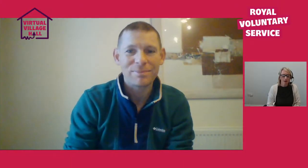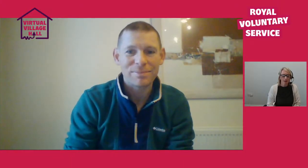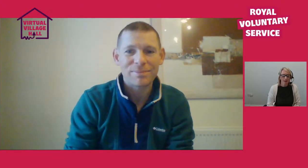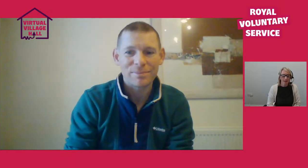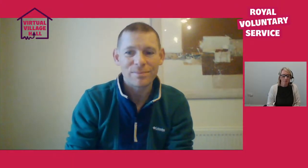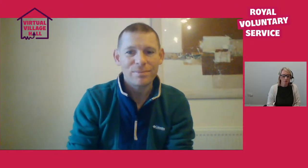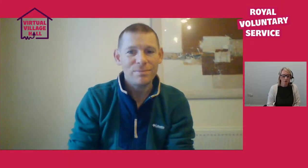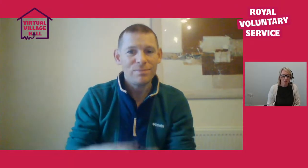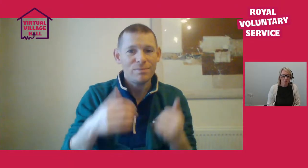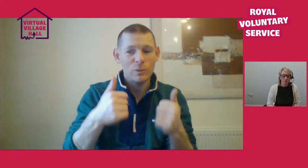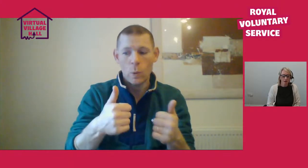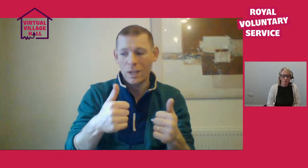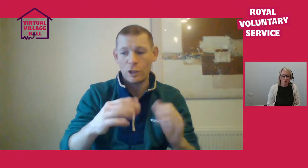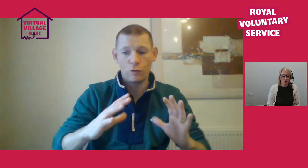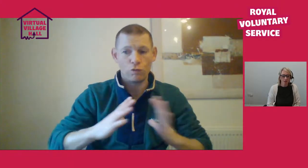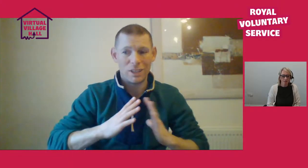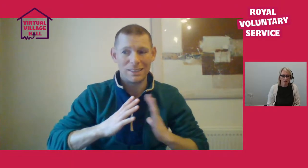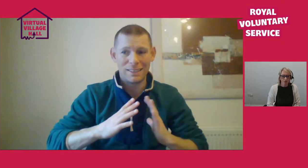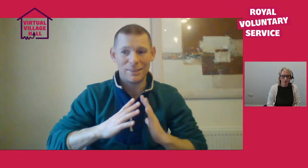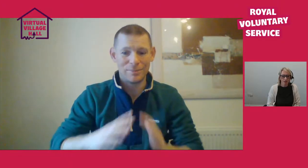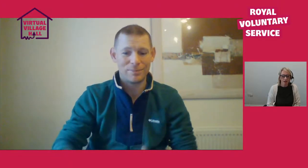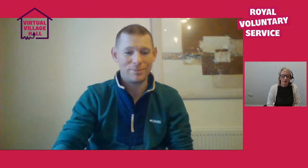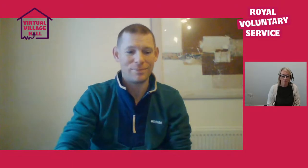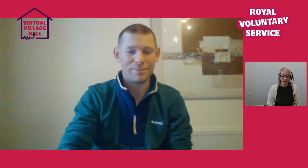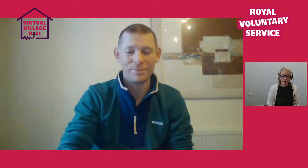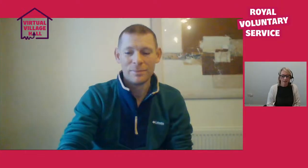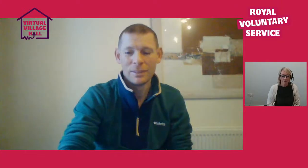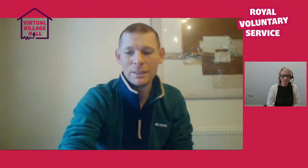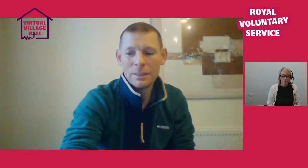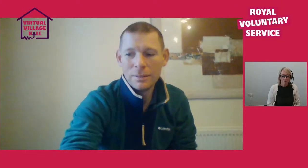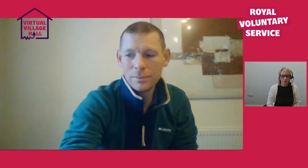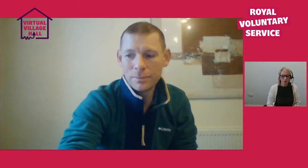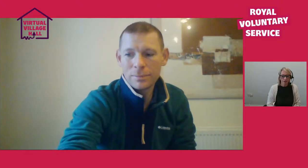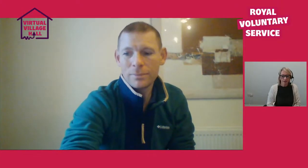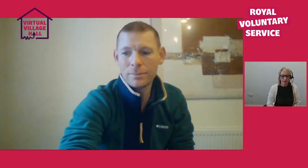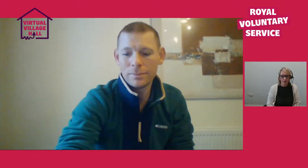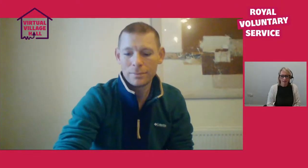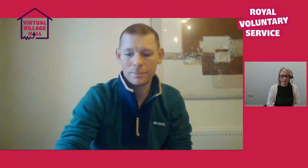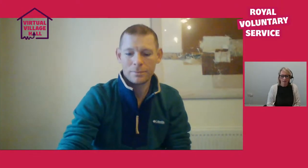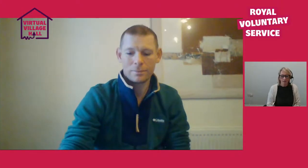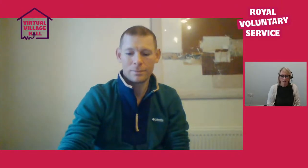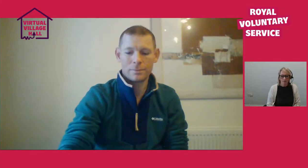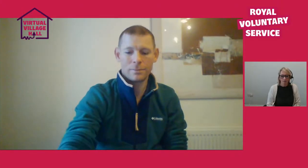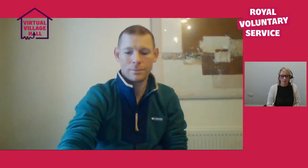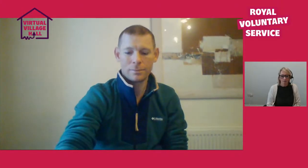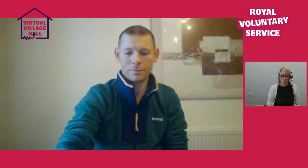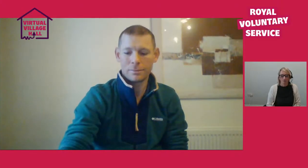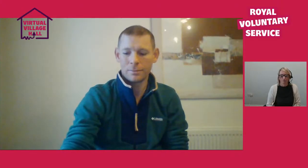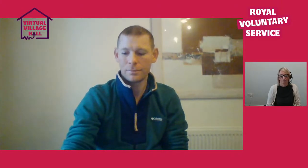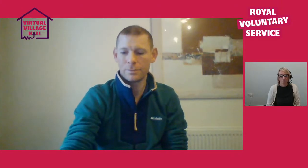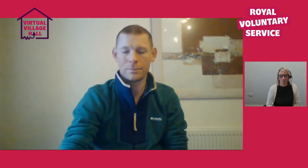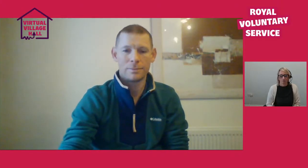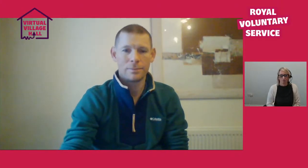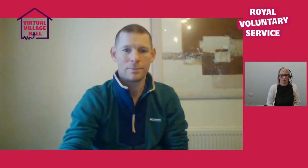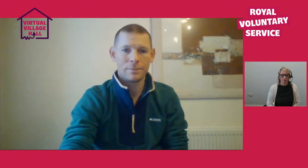finger spelling game. I'm going to give you 5 words, see if you can recognize them if you're ready.